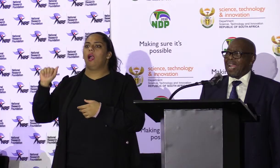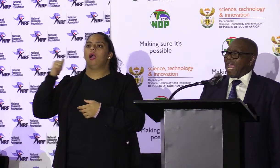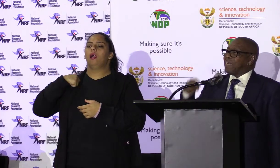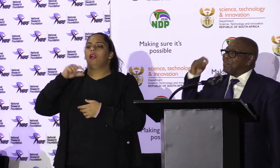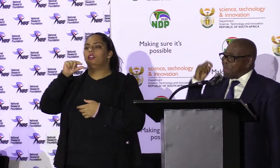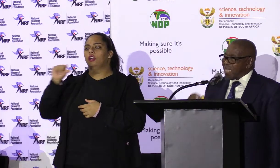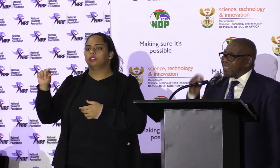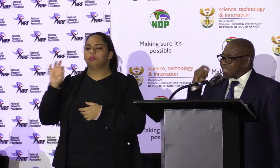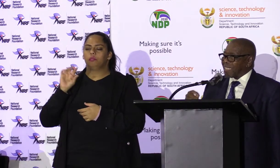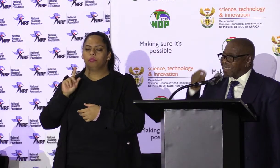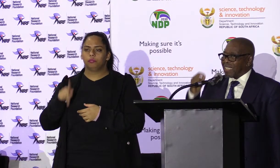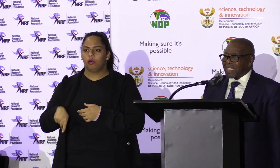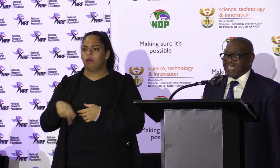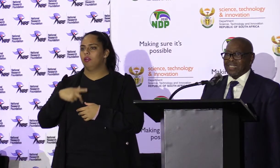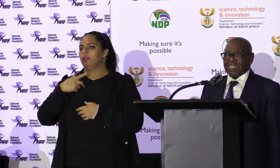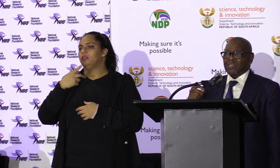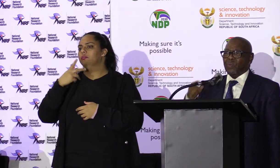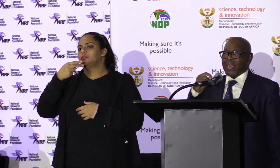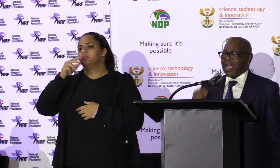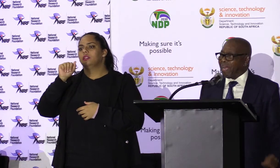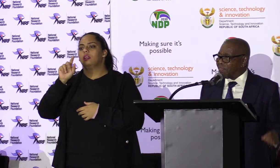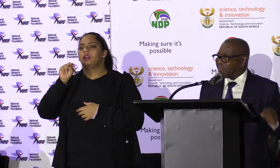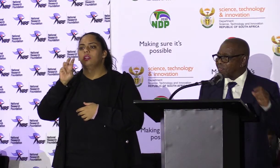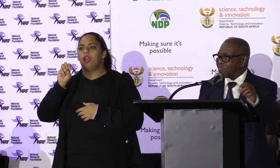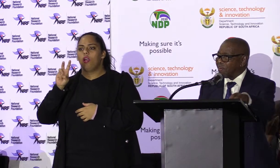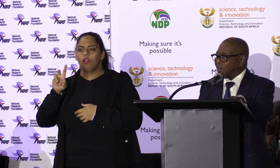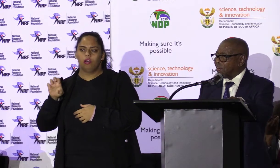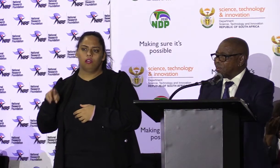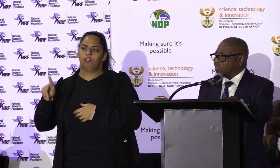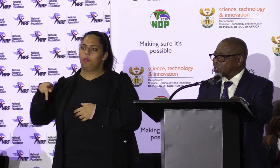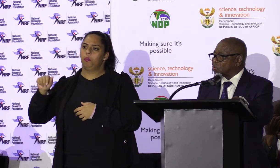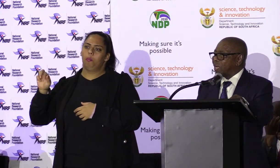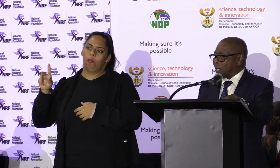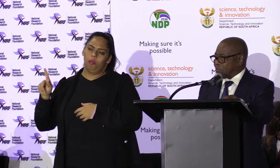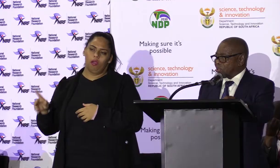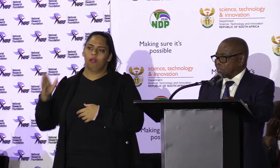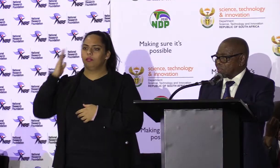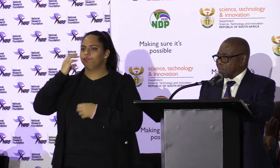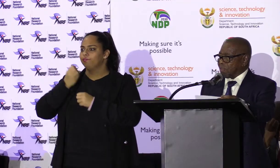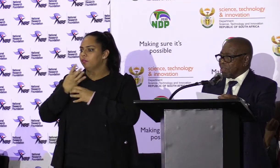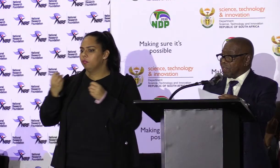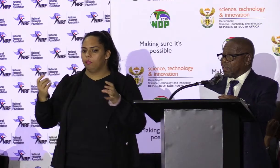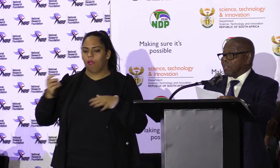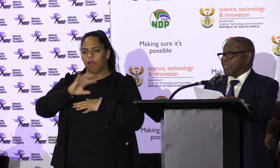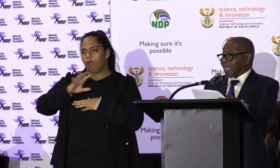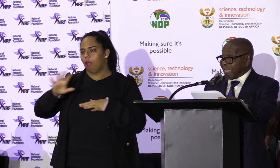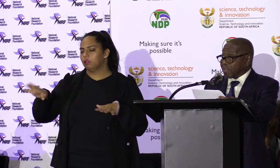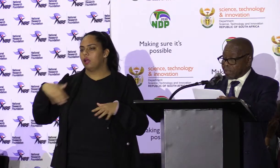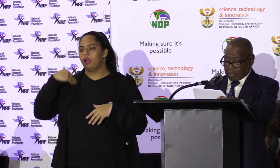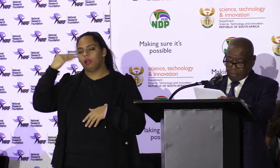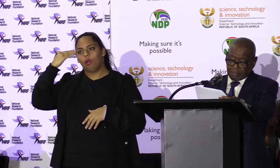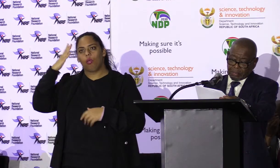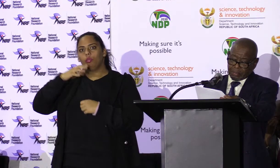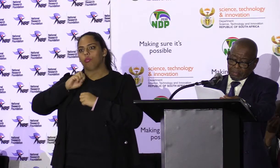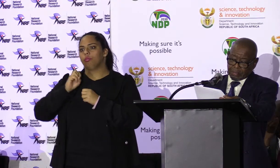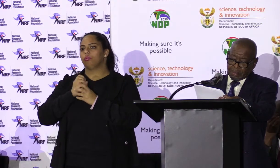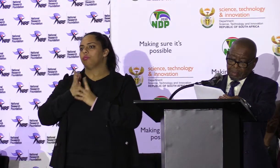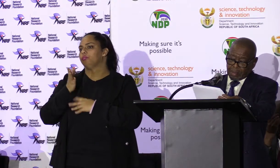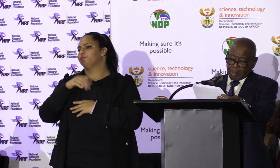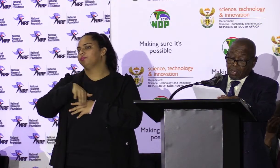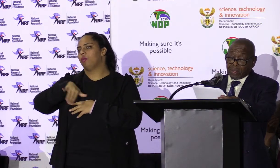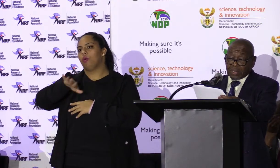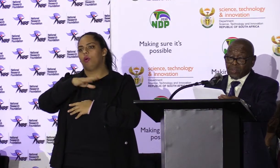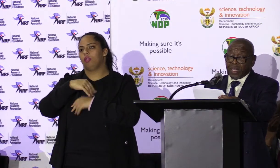Park, and many such areas that we have throughout the country.